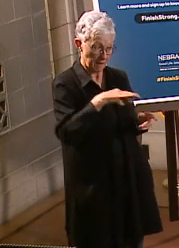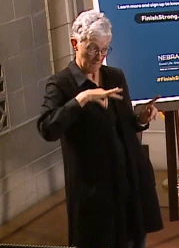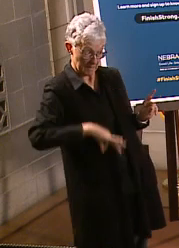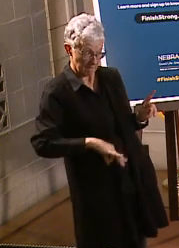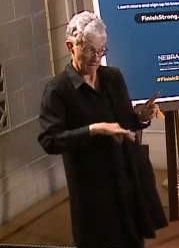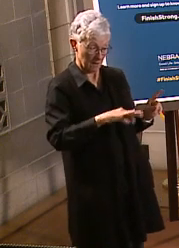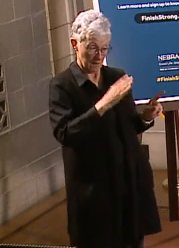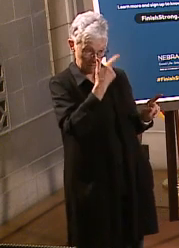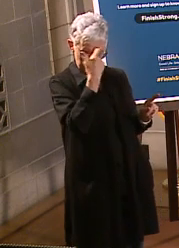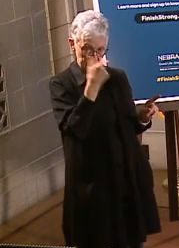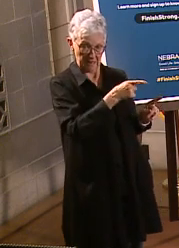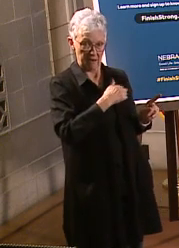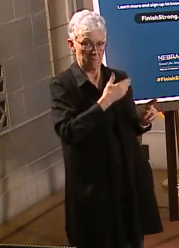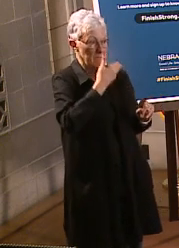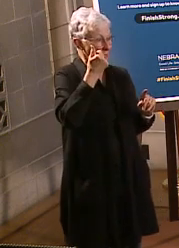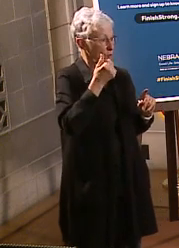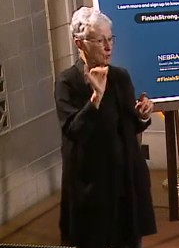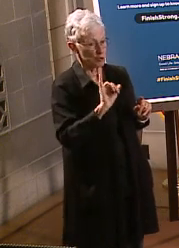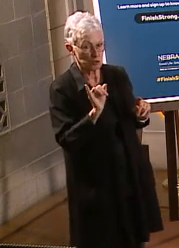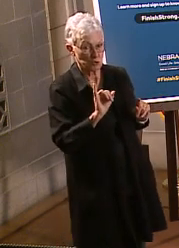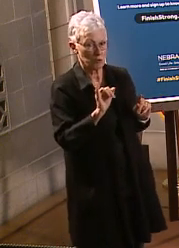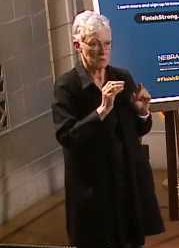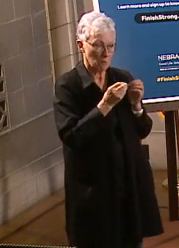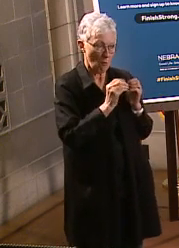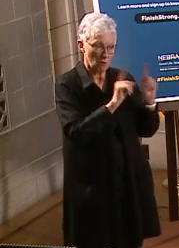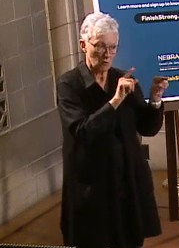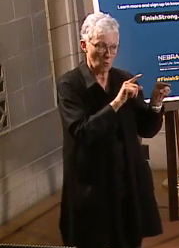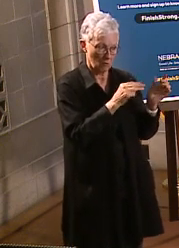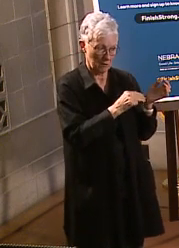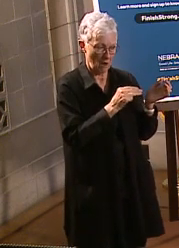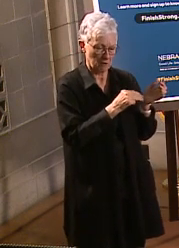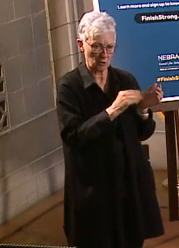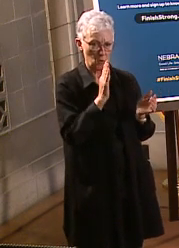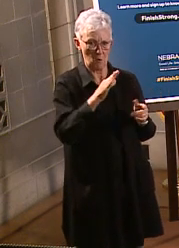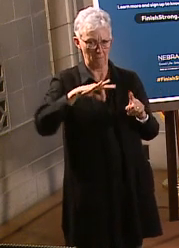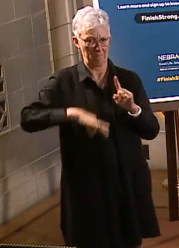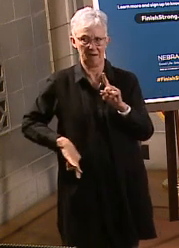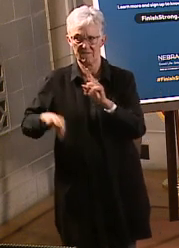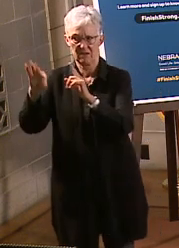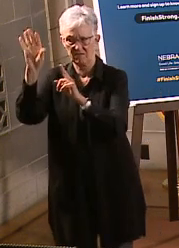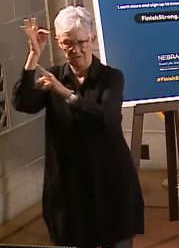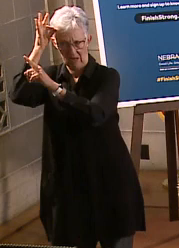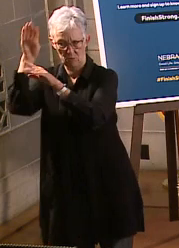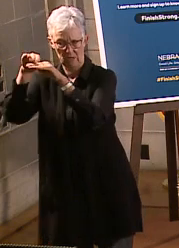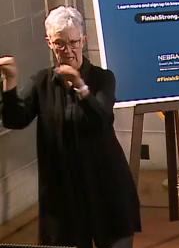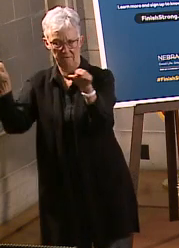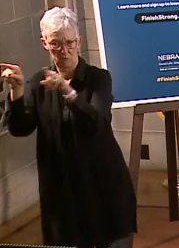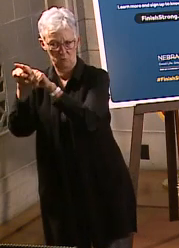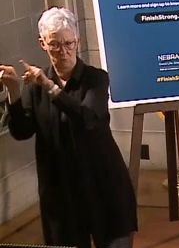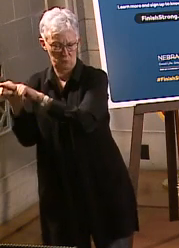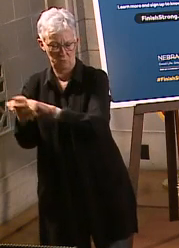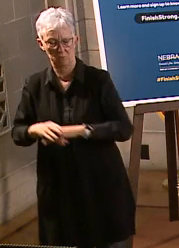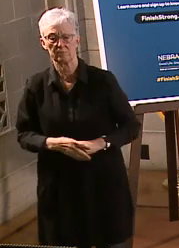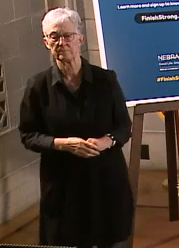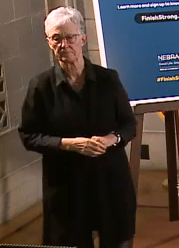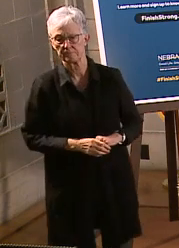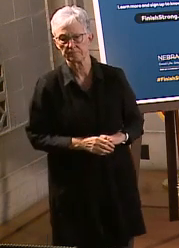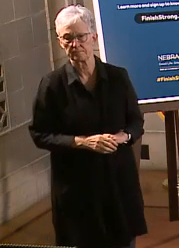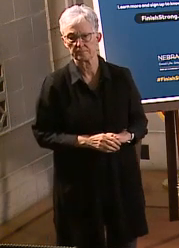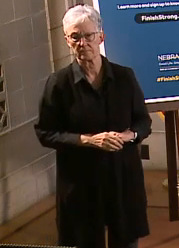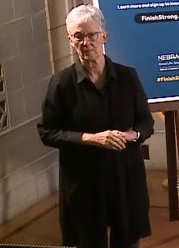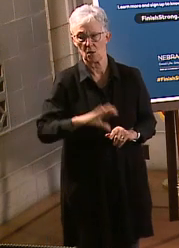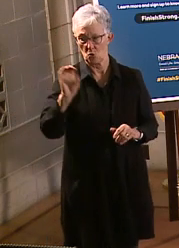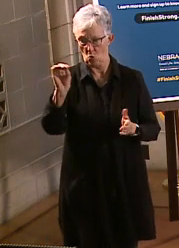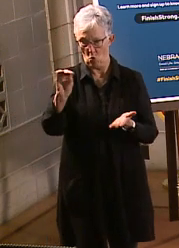having those robust conversations with the Biden administration. And then Julie Anderson, Omaha World Herald. We're hearing that